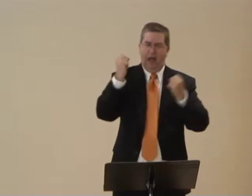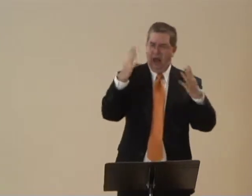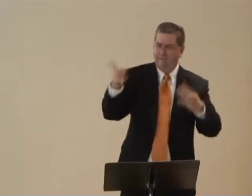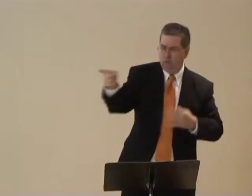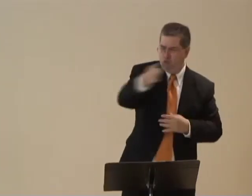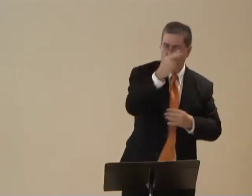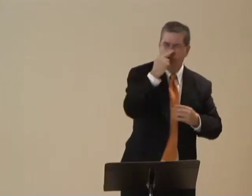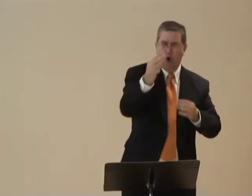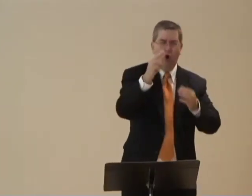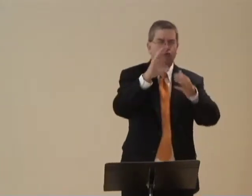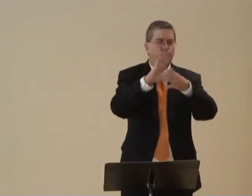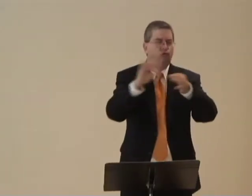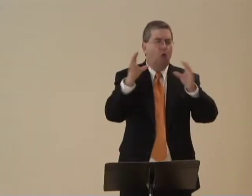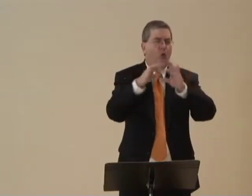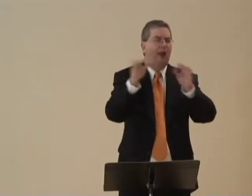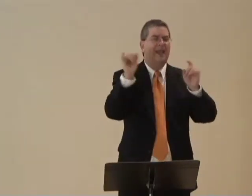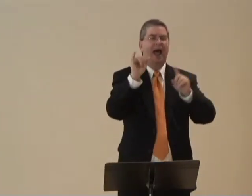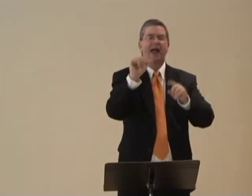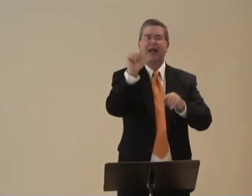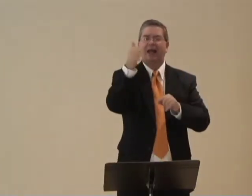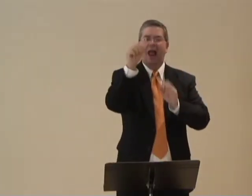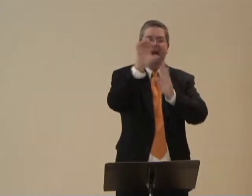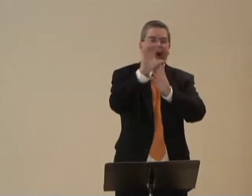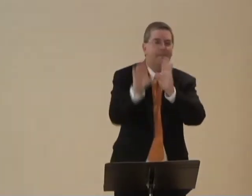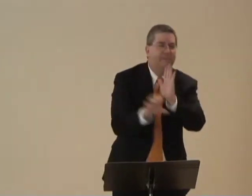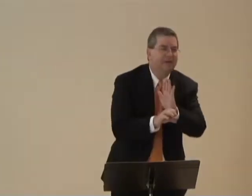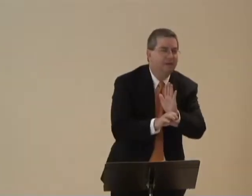And they came to the Red Sea and they had to cross it.